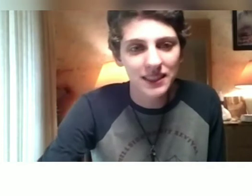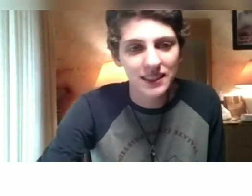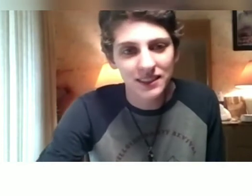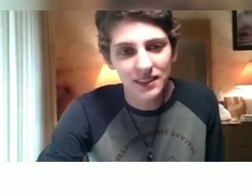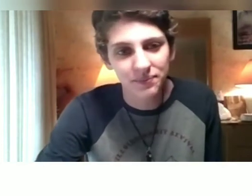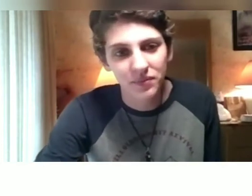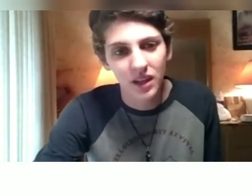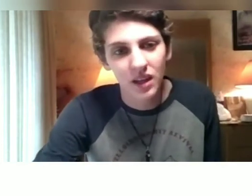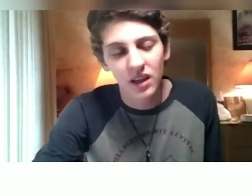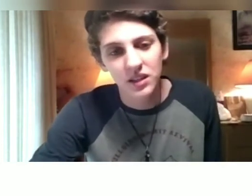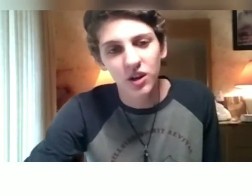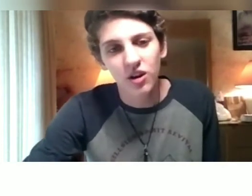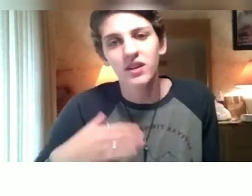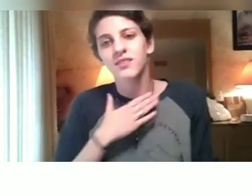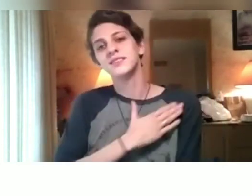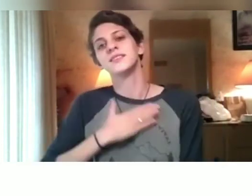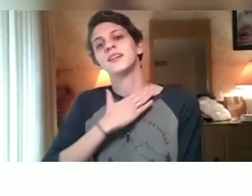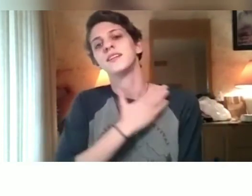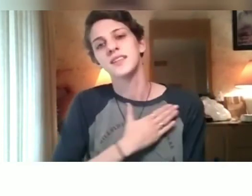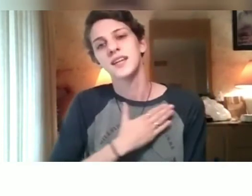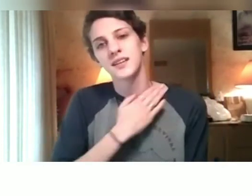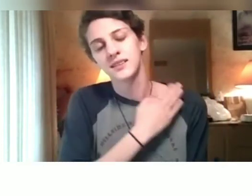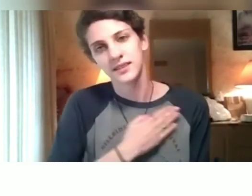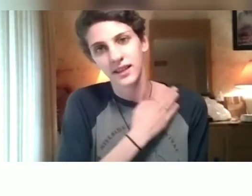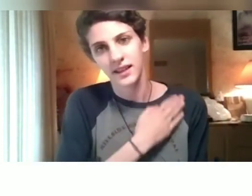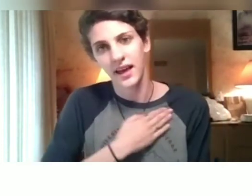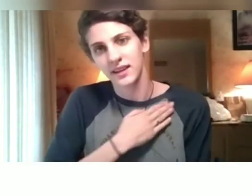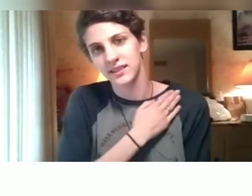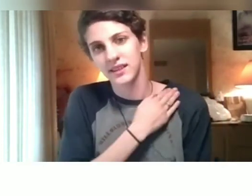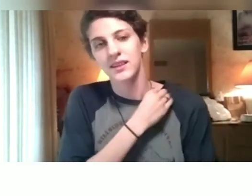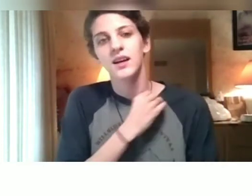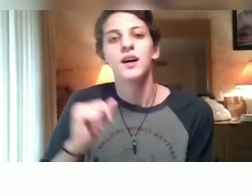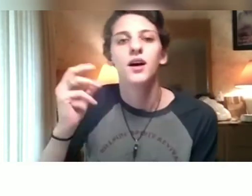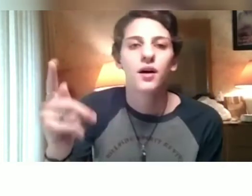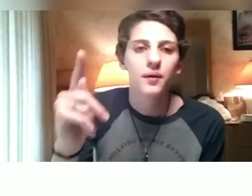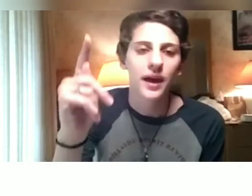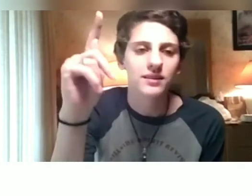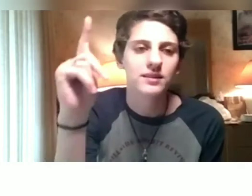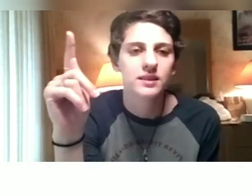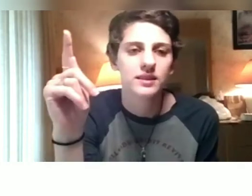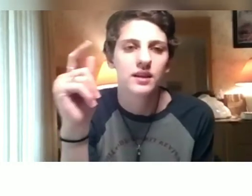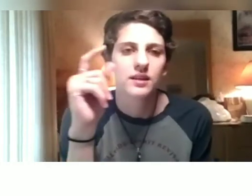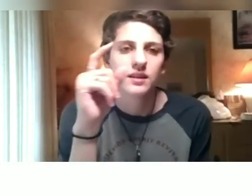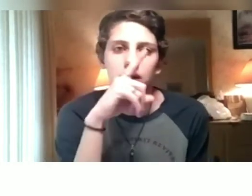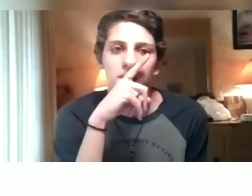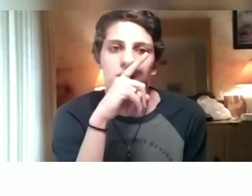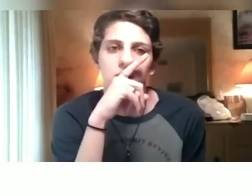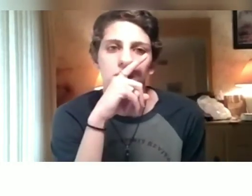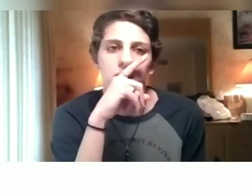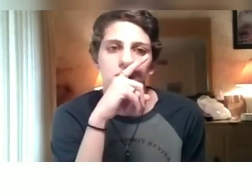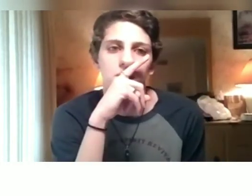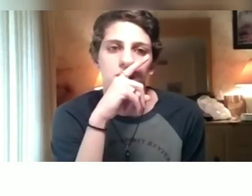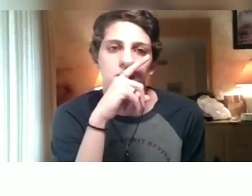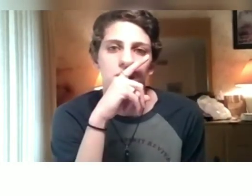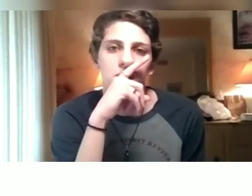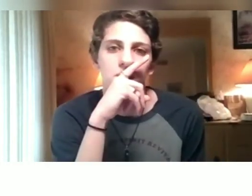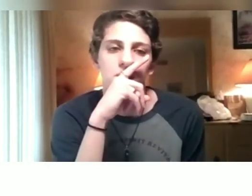please, just go over your heart and you just kind of like that. Okay.